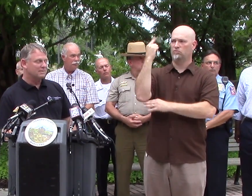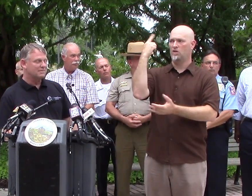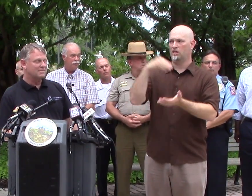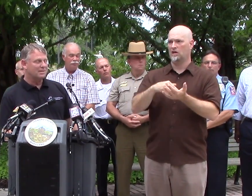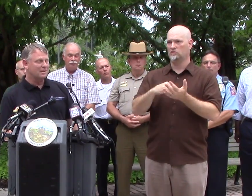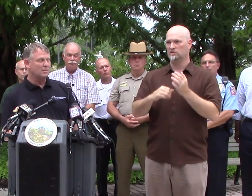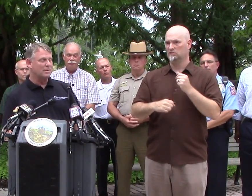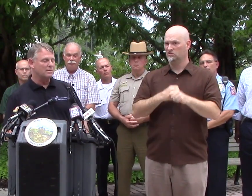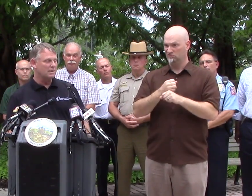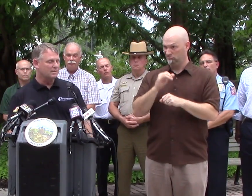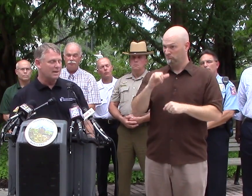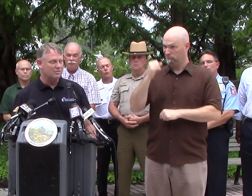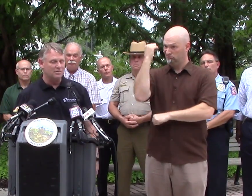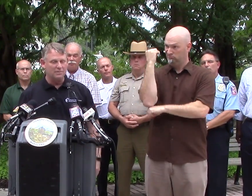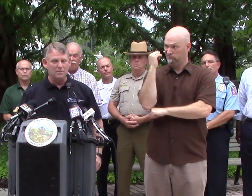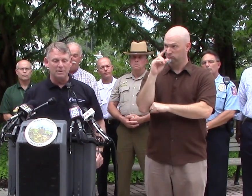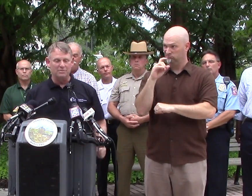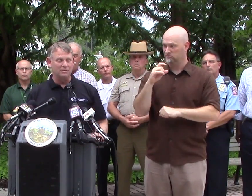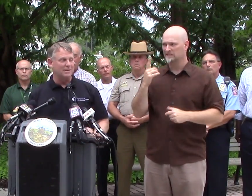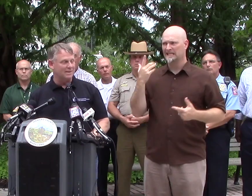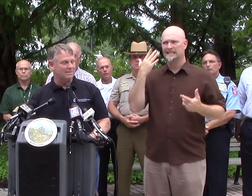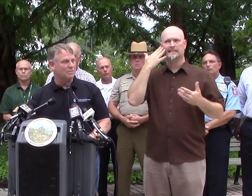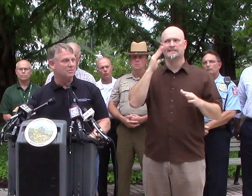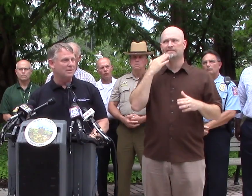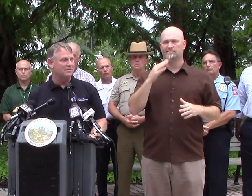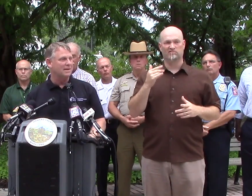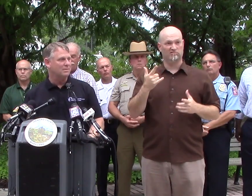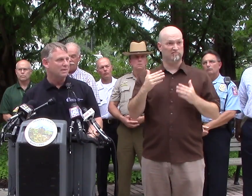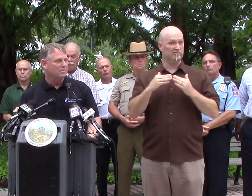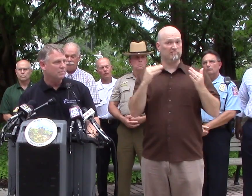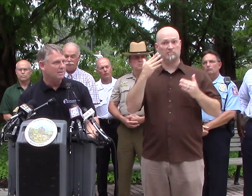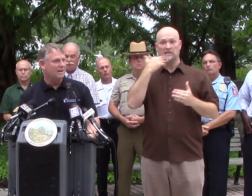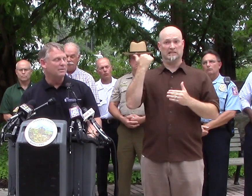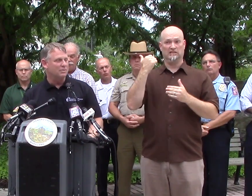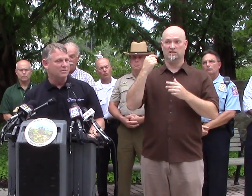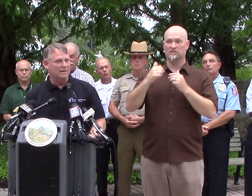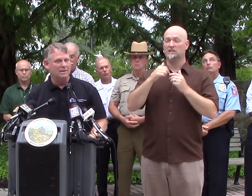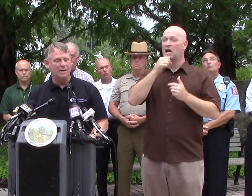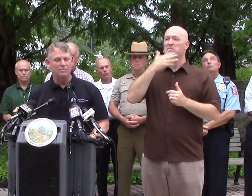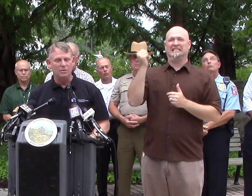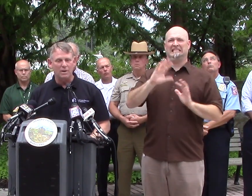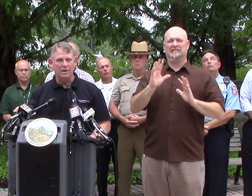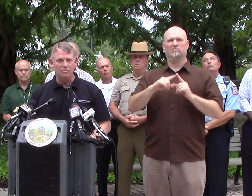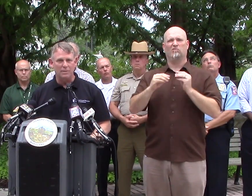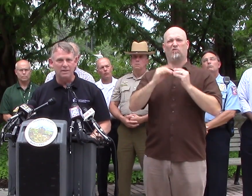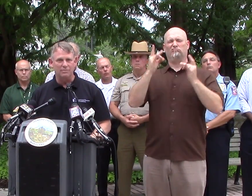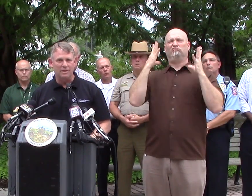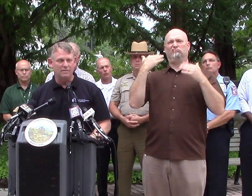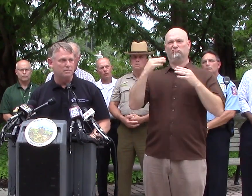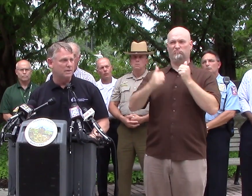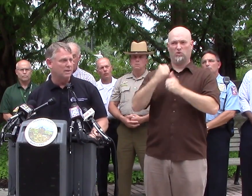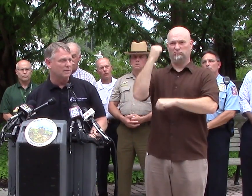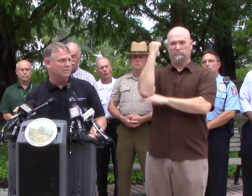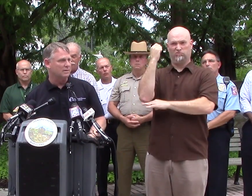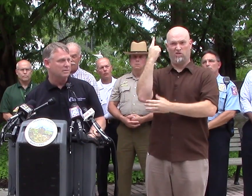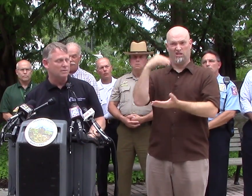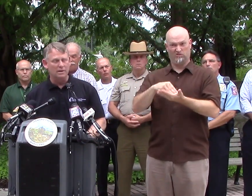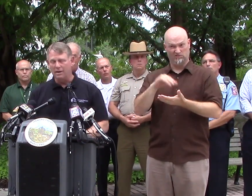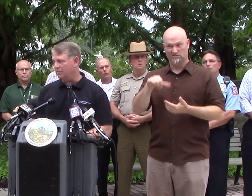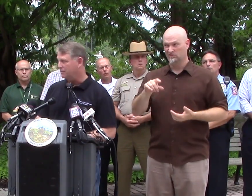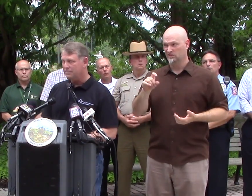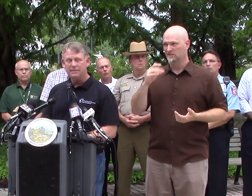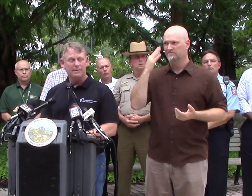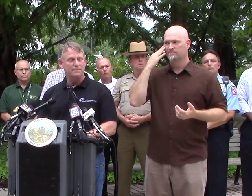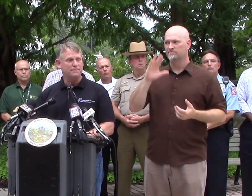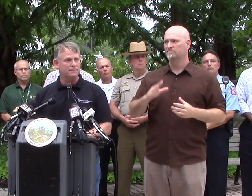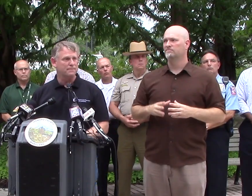have the things about 1,000-year flood, but it certainly is the most devastating place I've ever seen, and I've been around here for many of the floods that have been in Ellicott City. So,